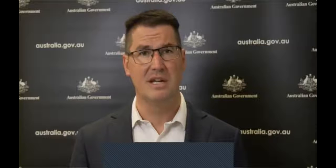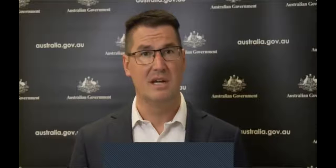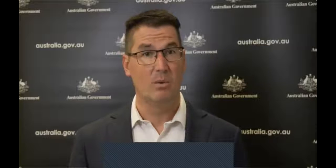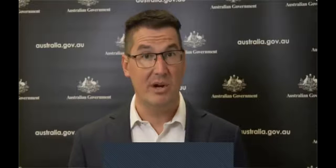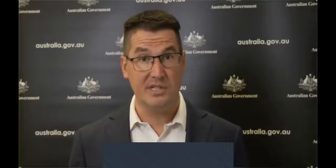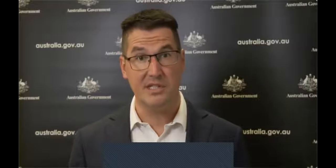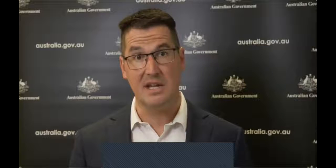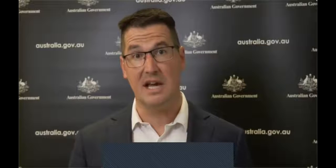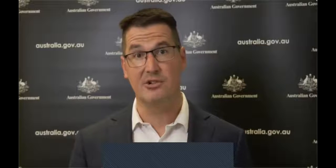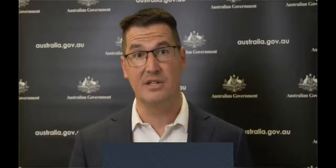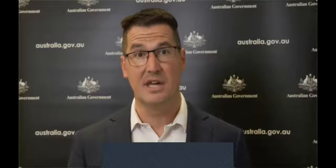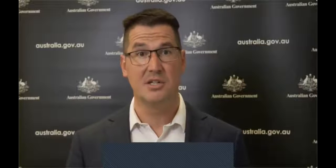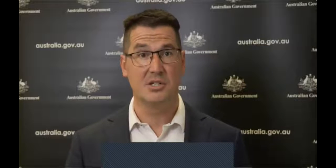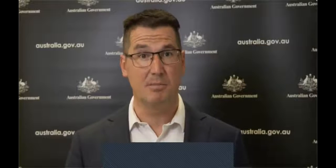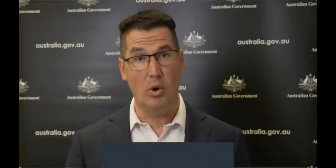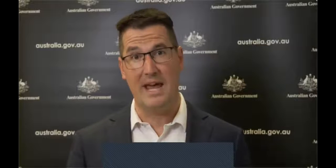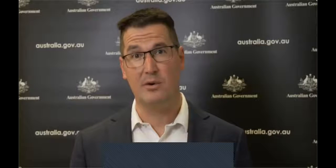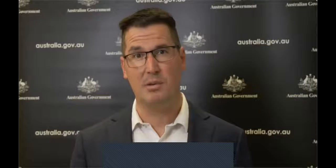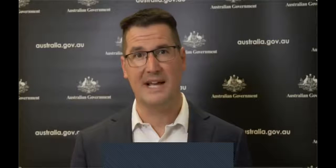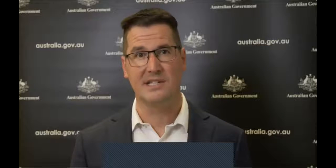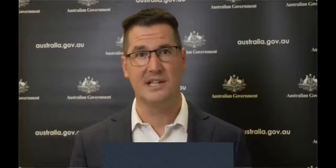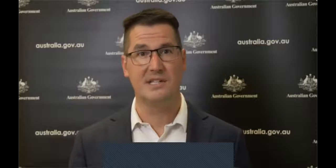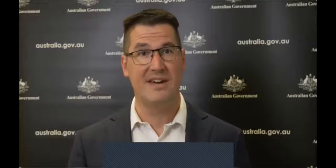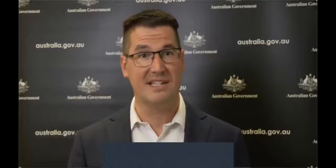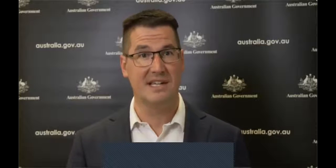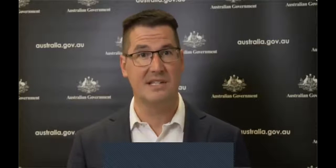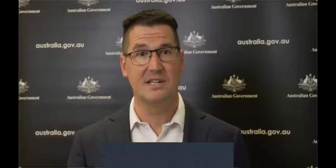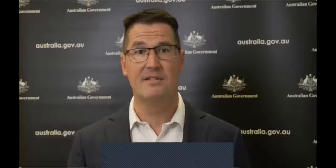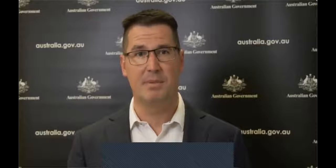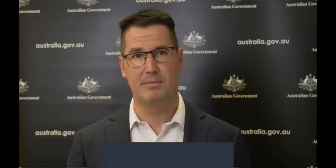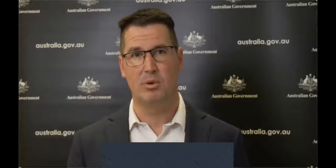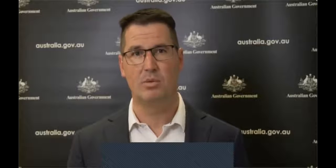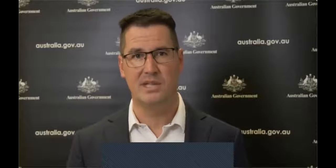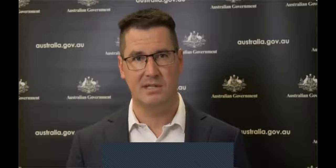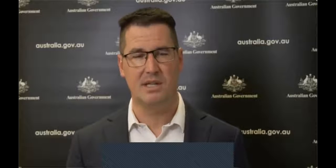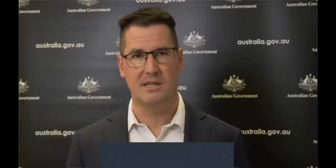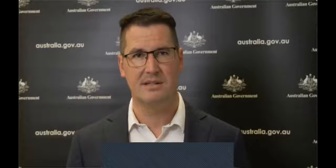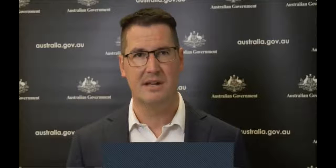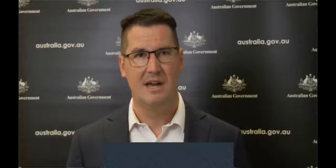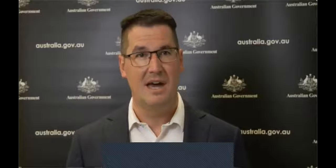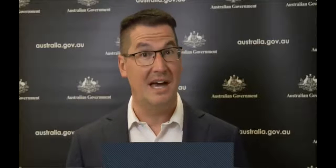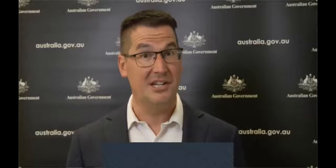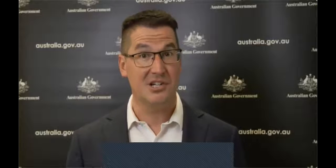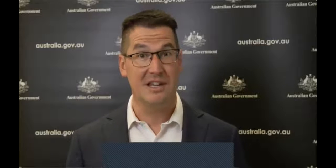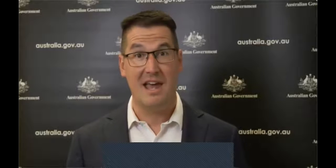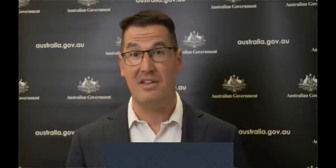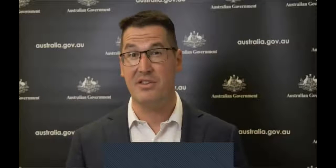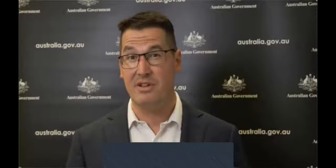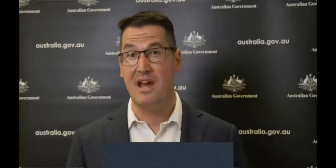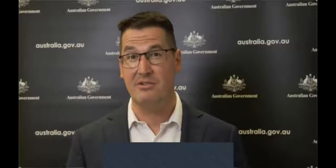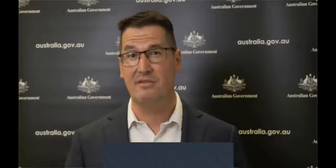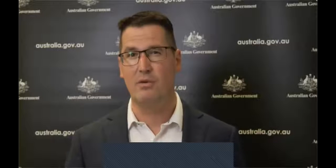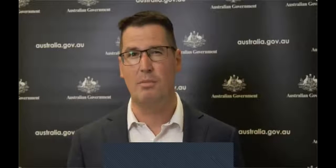the region. We're assisting countries to support equitable access to vaccines for people with disabilities. Additionally,